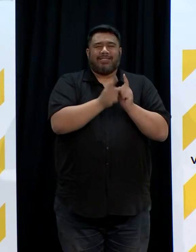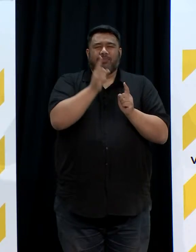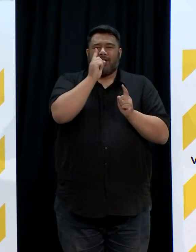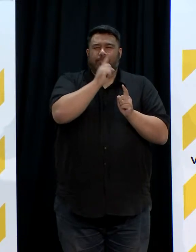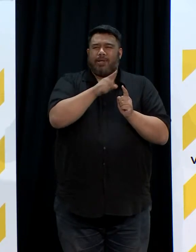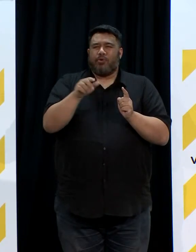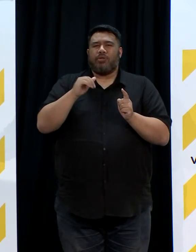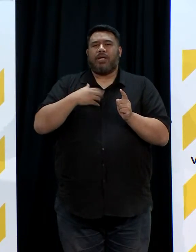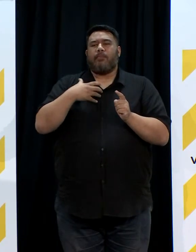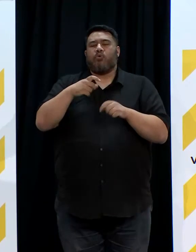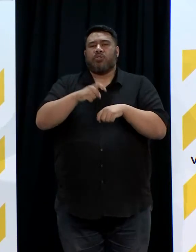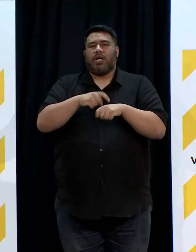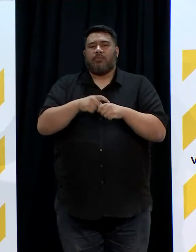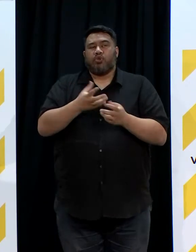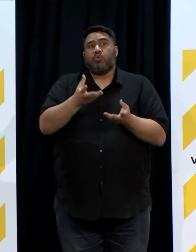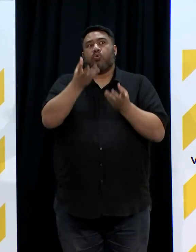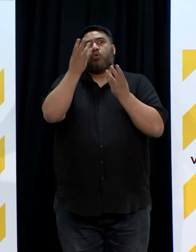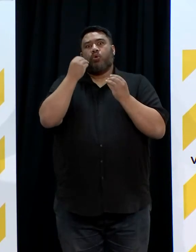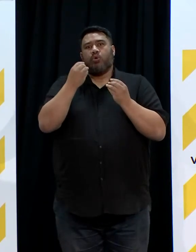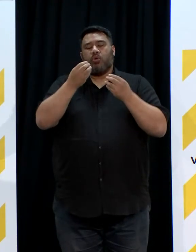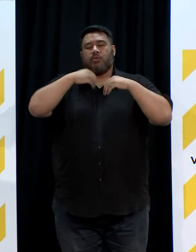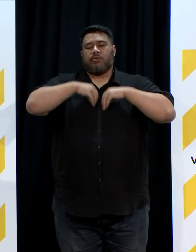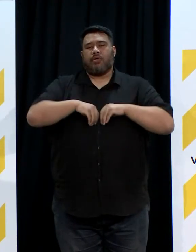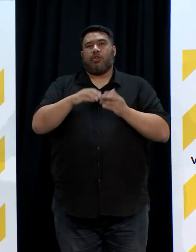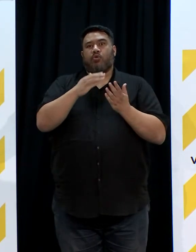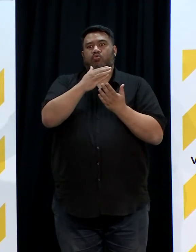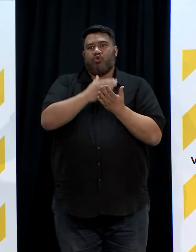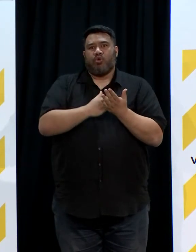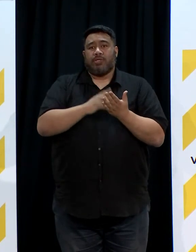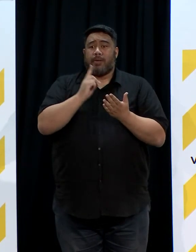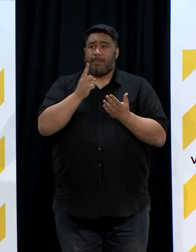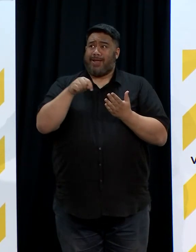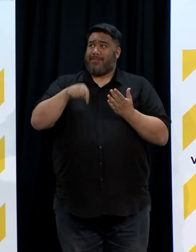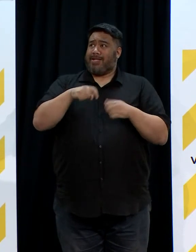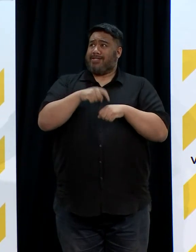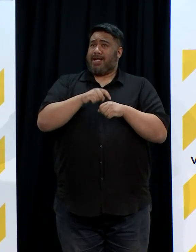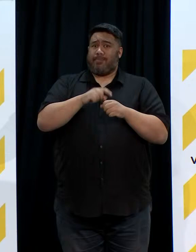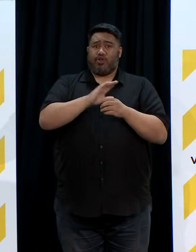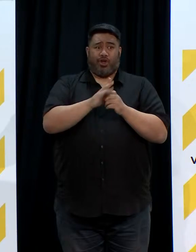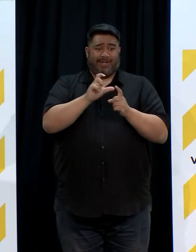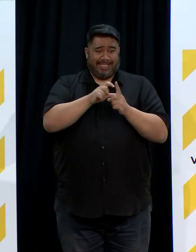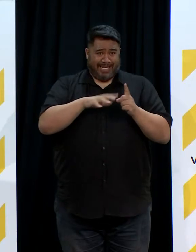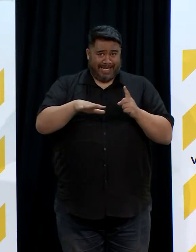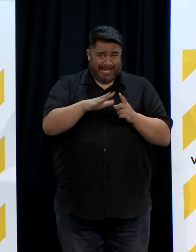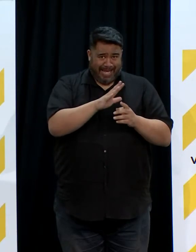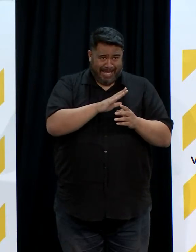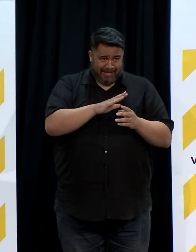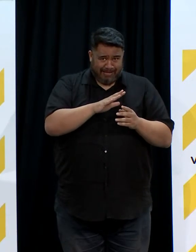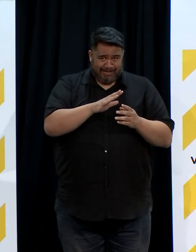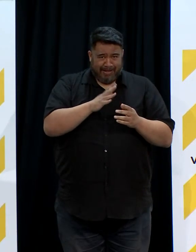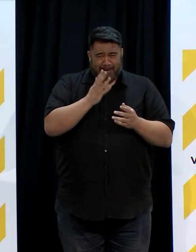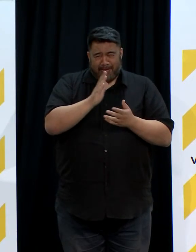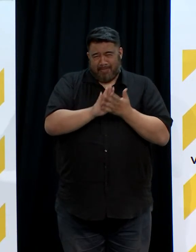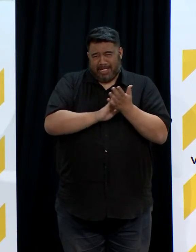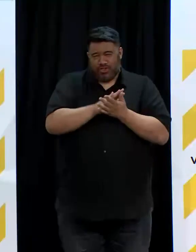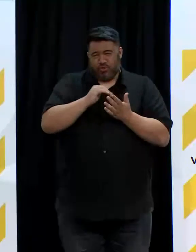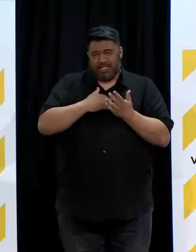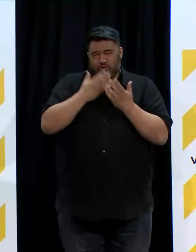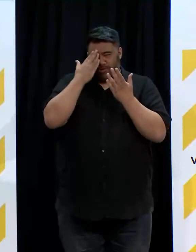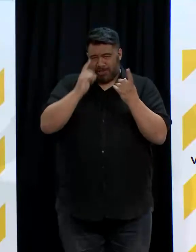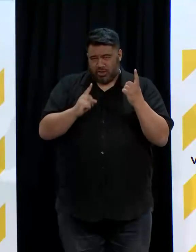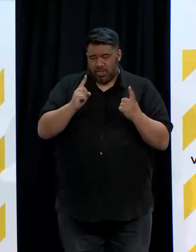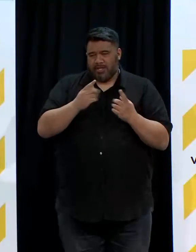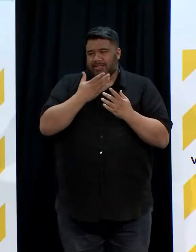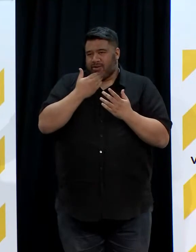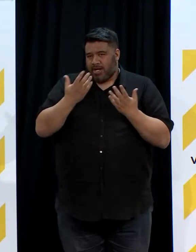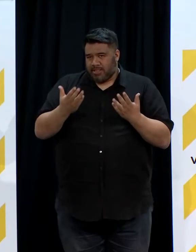these are important changes in a Delta environment to keep us all safe. So I'd just ask for there to be respectful conversations to understand that the